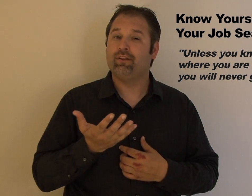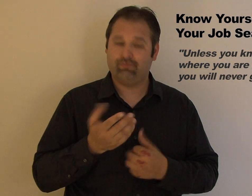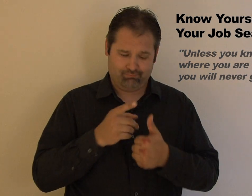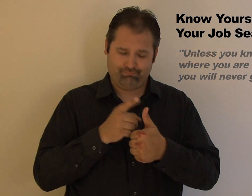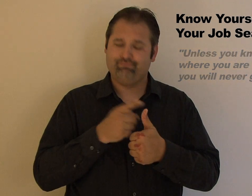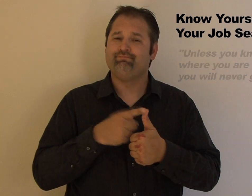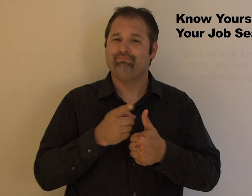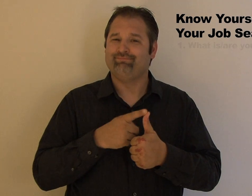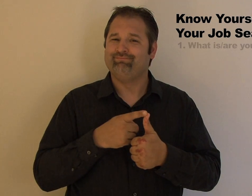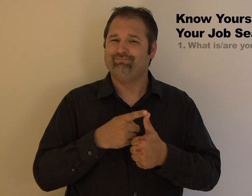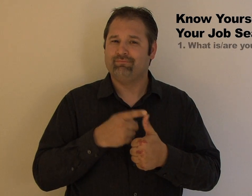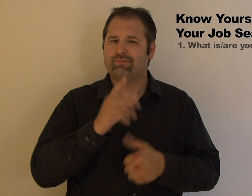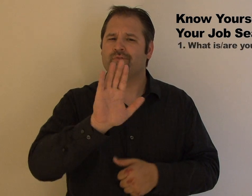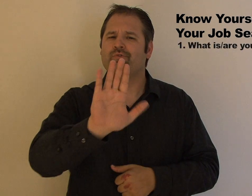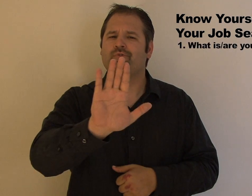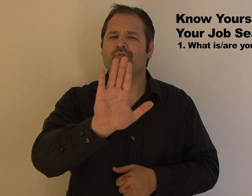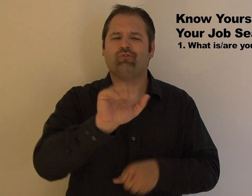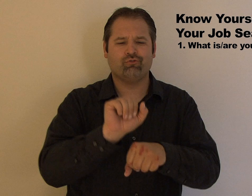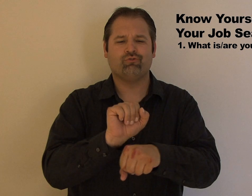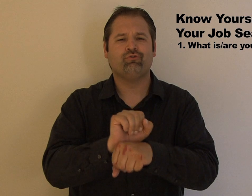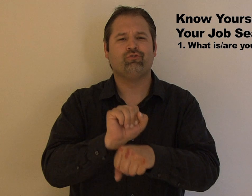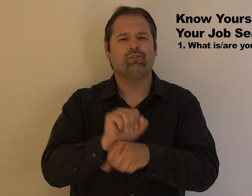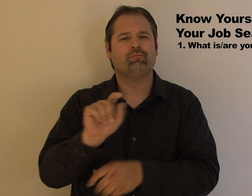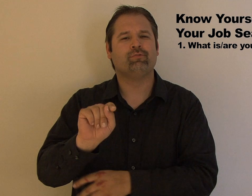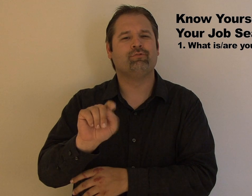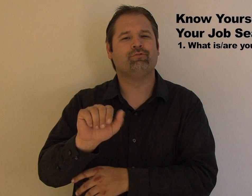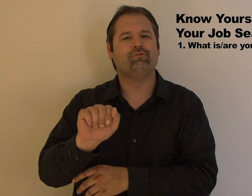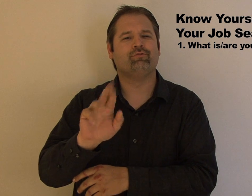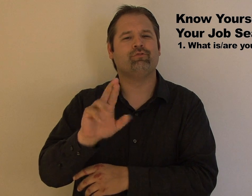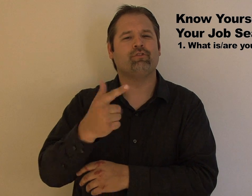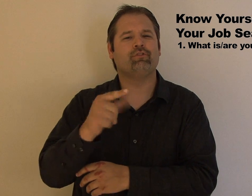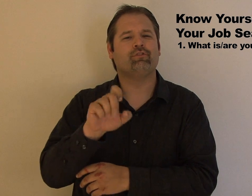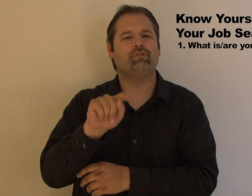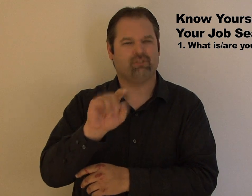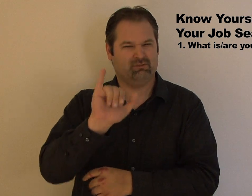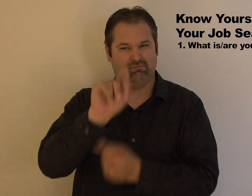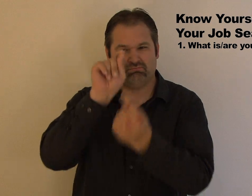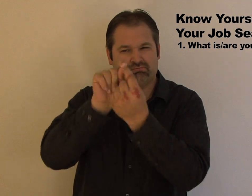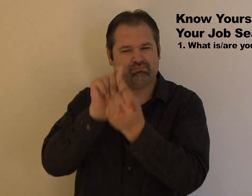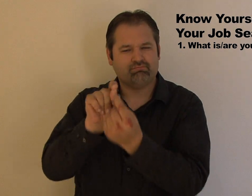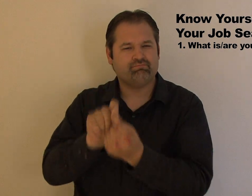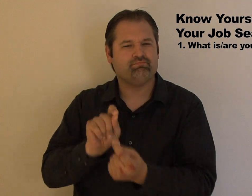The next thing you should do is evaluate your skills and figure out what are your job targets.